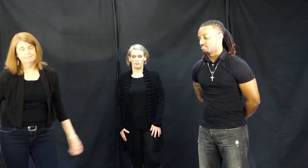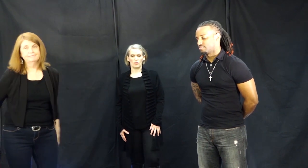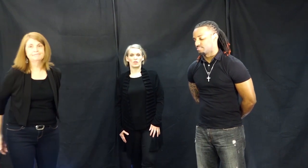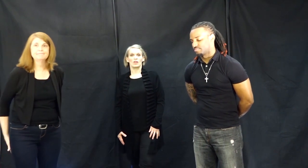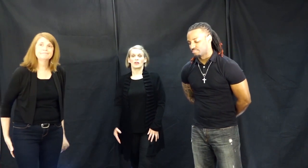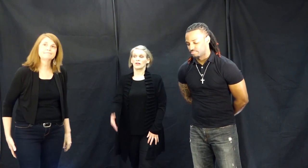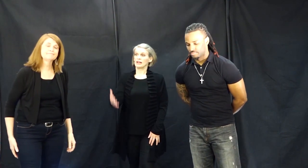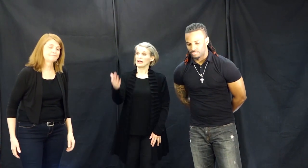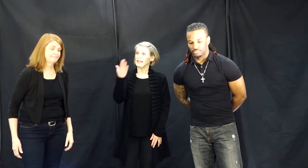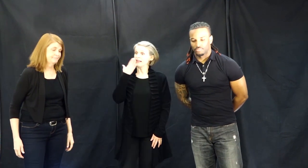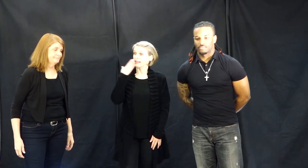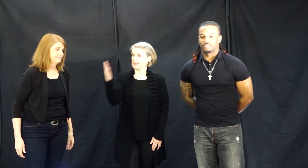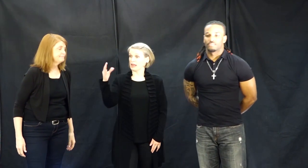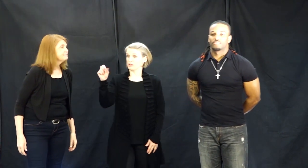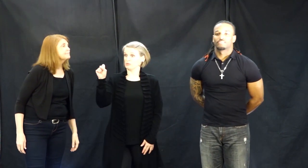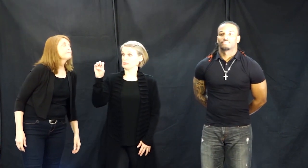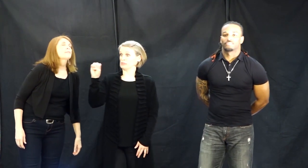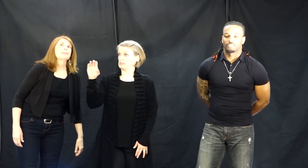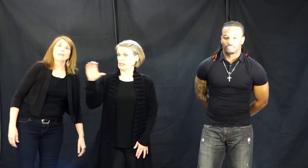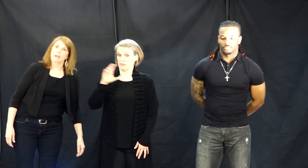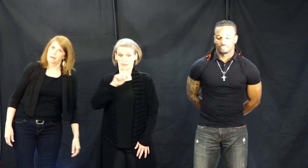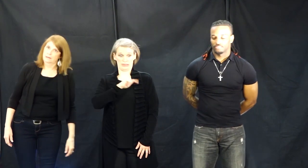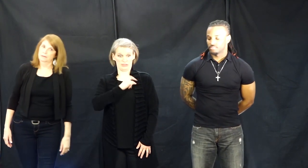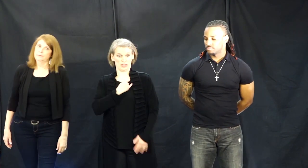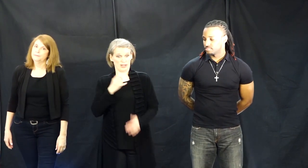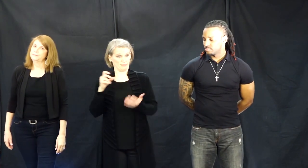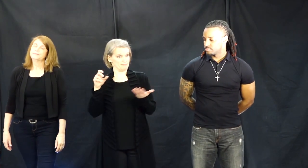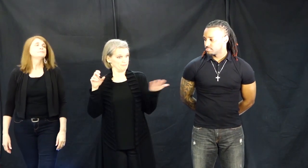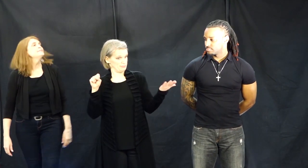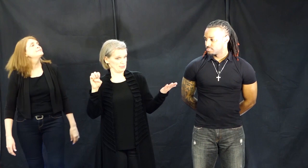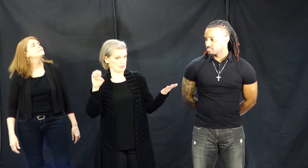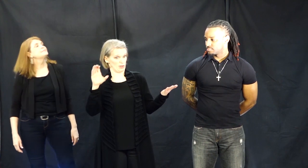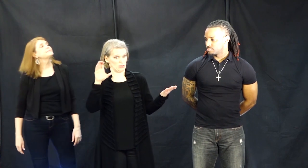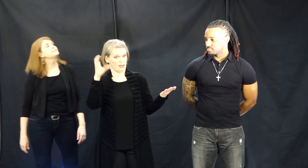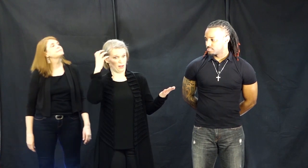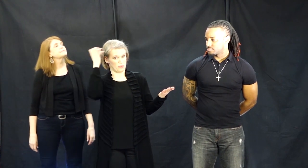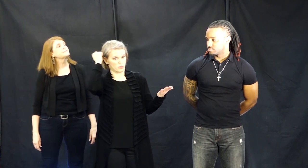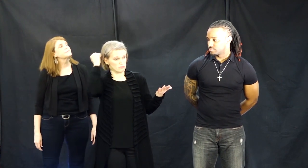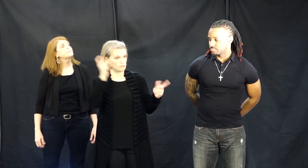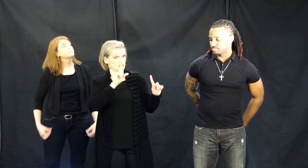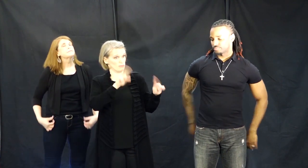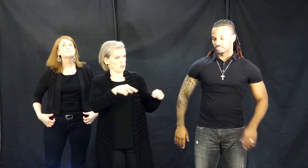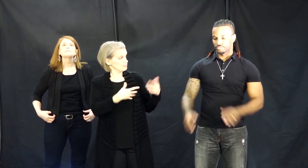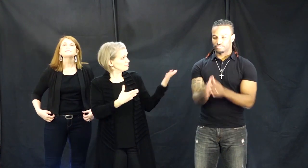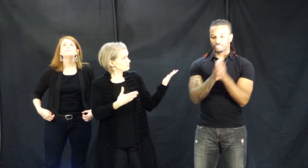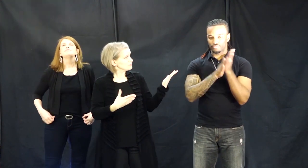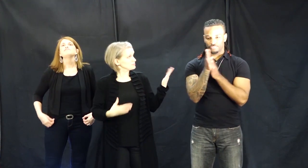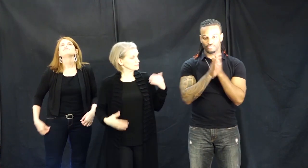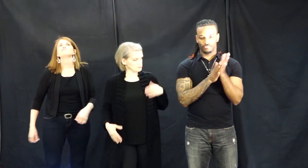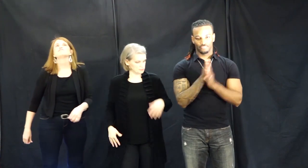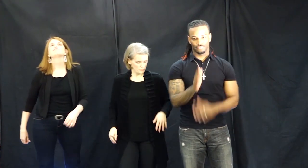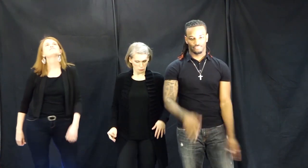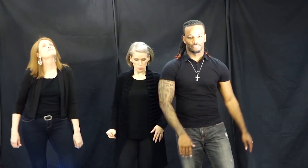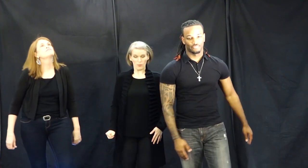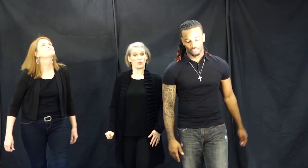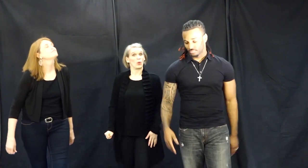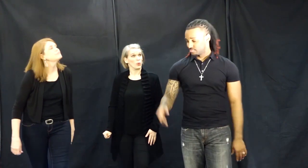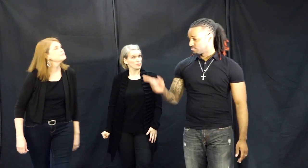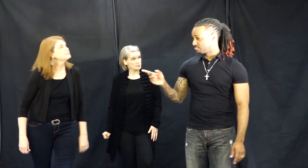Secretary Jefferson. Secretary Hamilton, your response. Come on. Let's see it. I would love to hear it. Come on. You